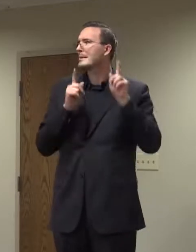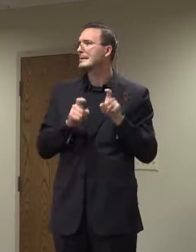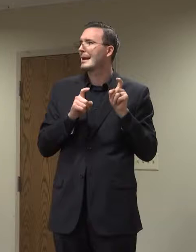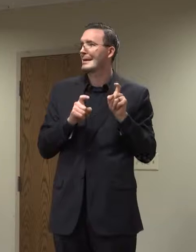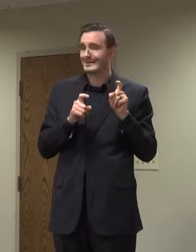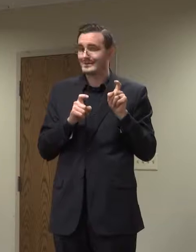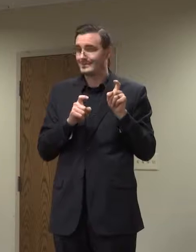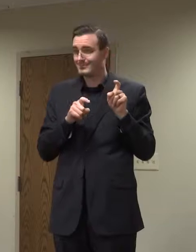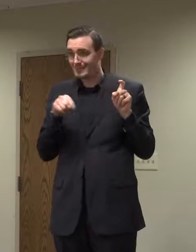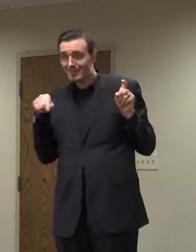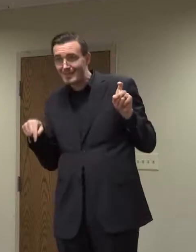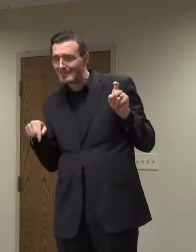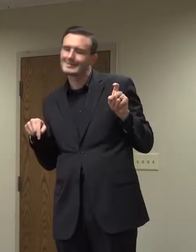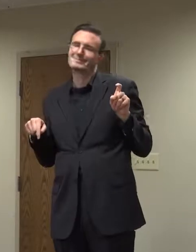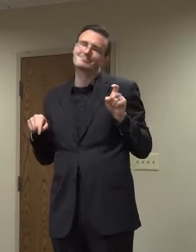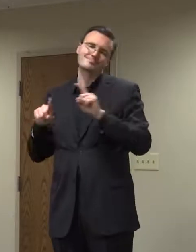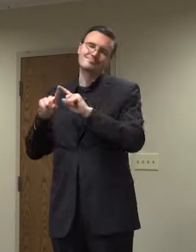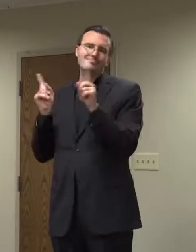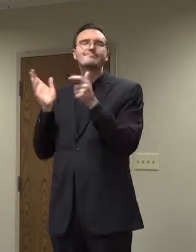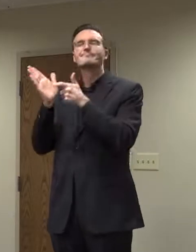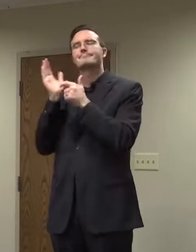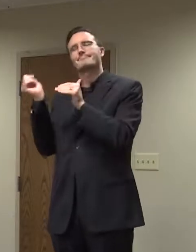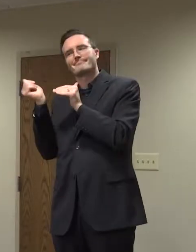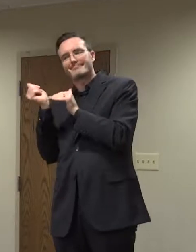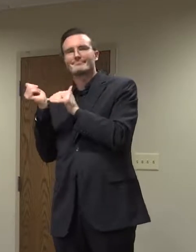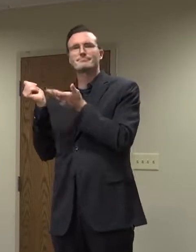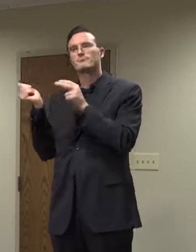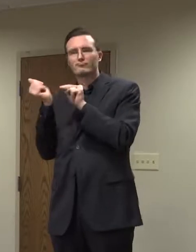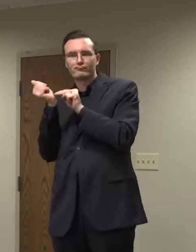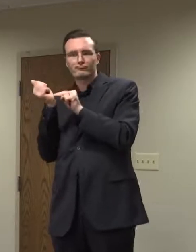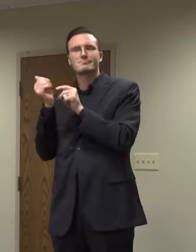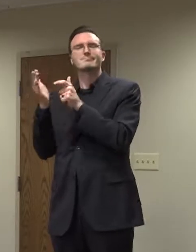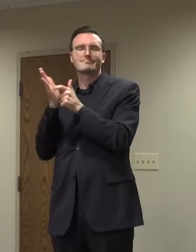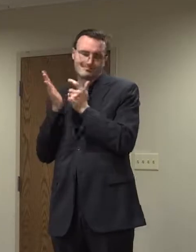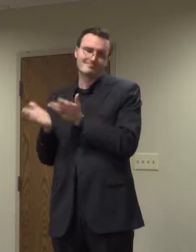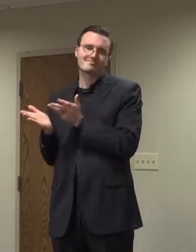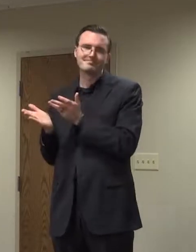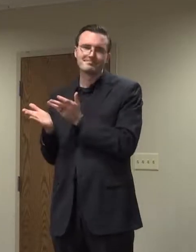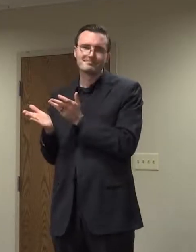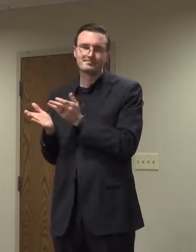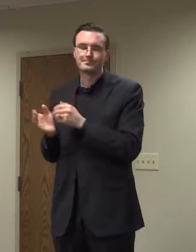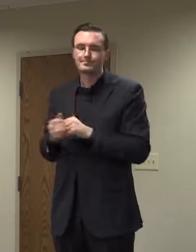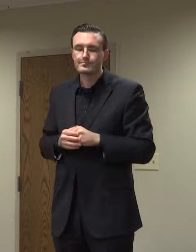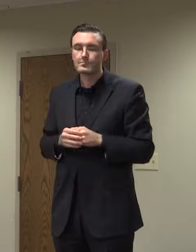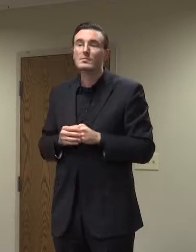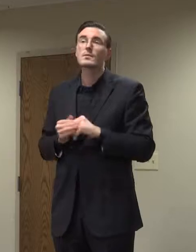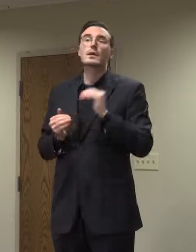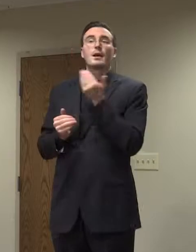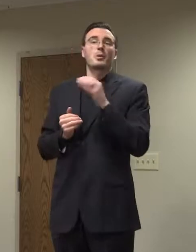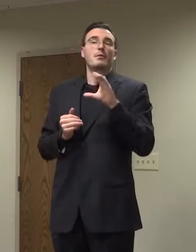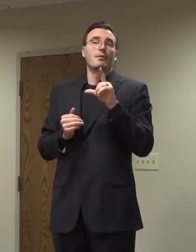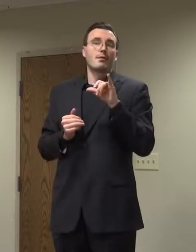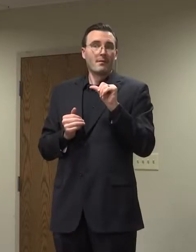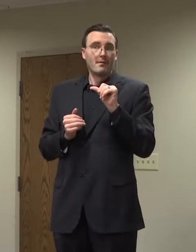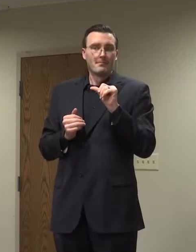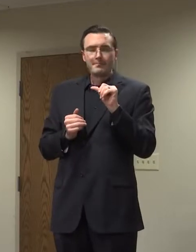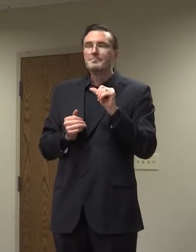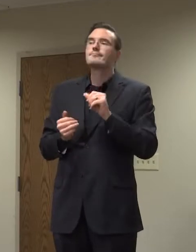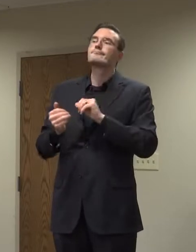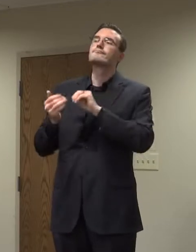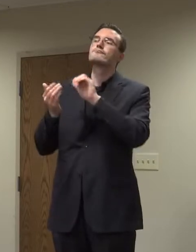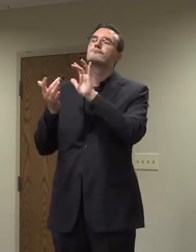to be done under controlled circumstances. So we've outreached to provide our CLIA waiver and the standing order to test for